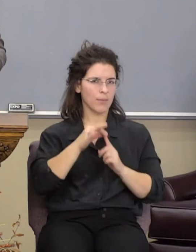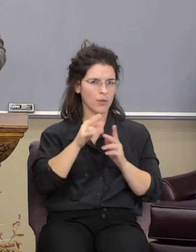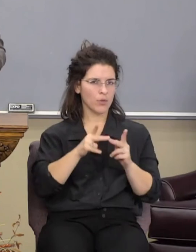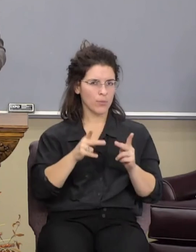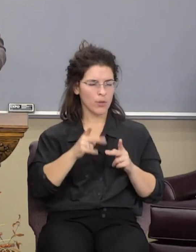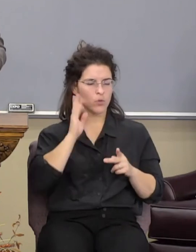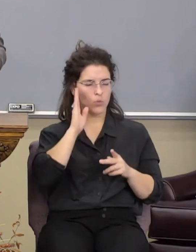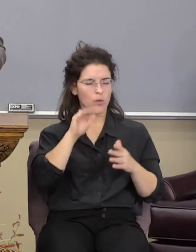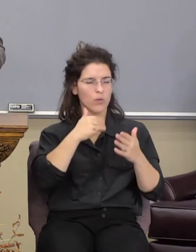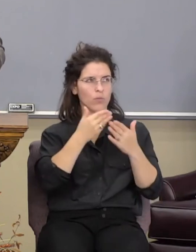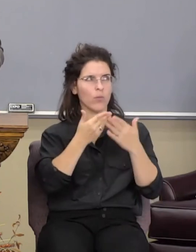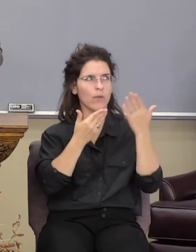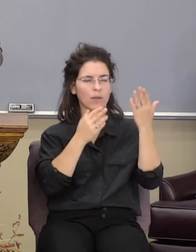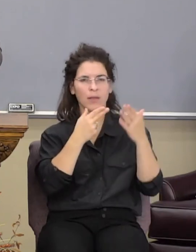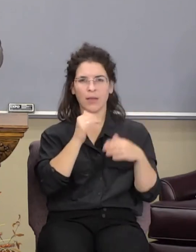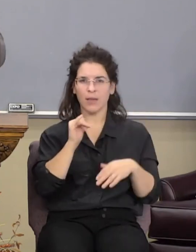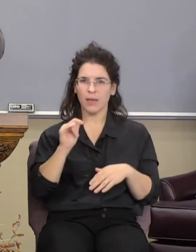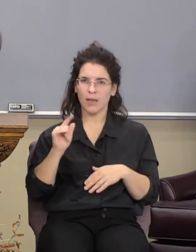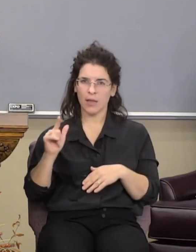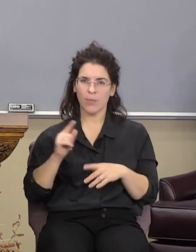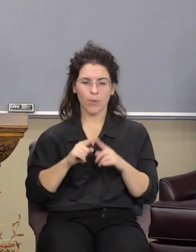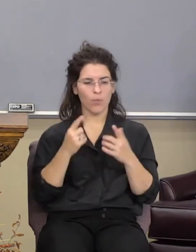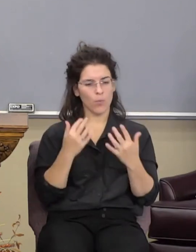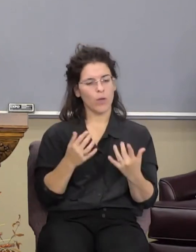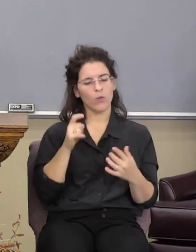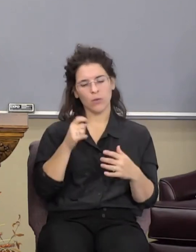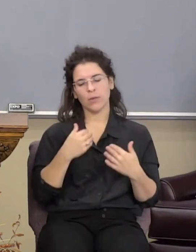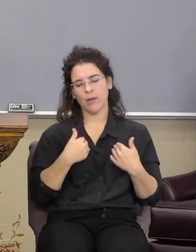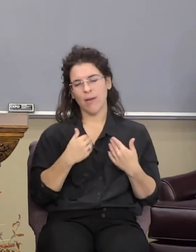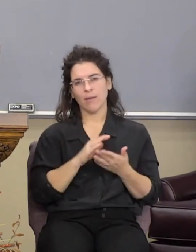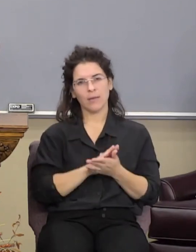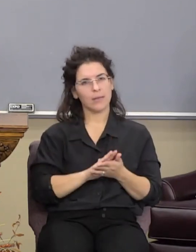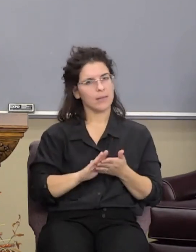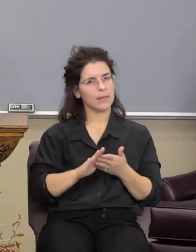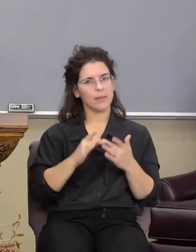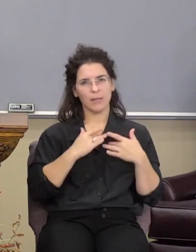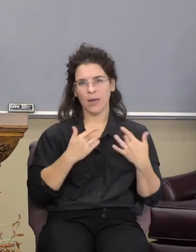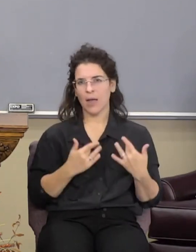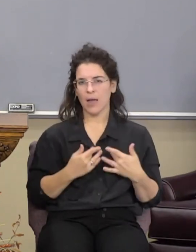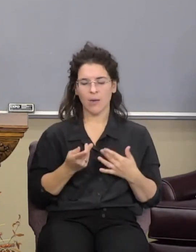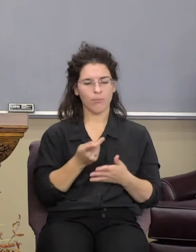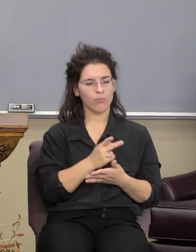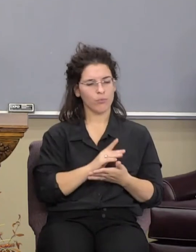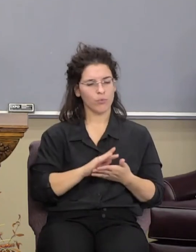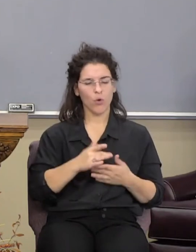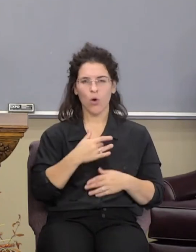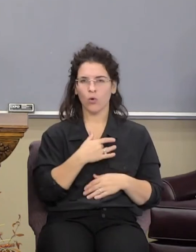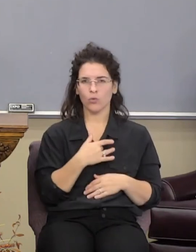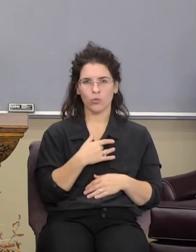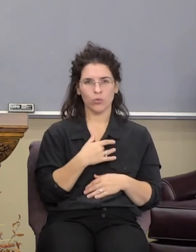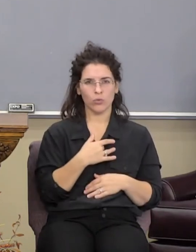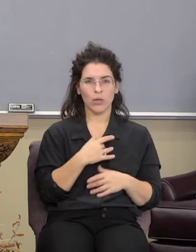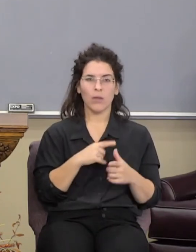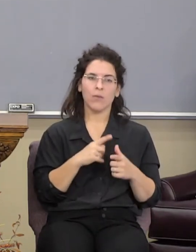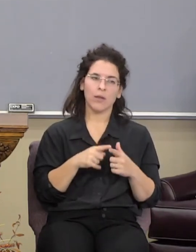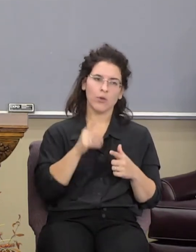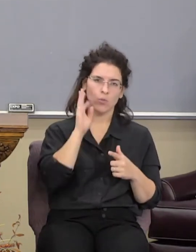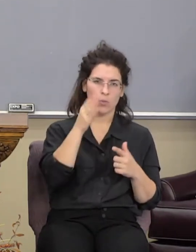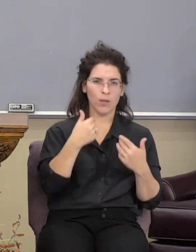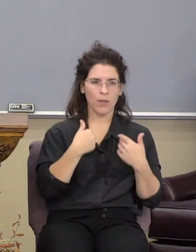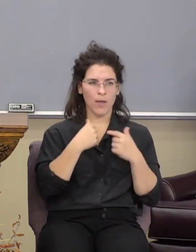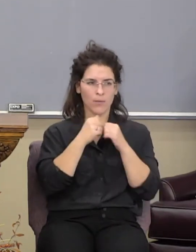hill. But wait a minute, you got to have clean hands. You got to have a pure heart. Then you'll get the